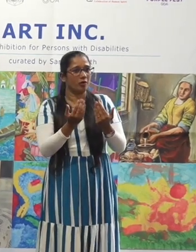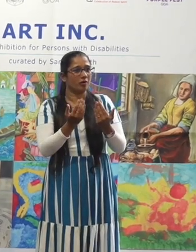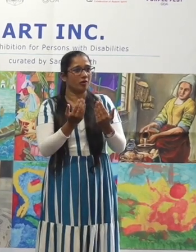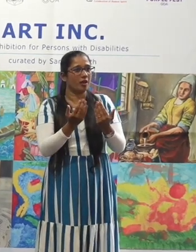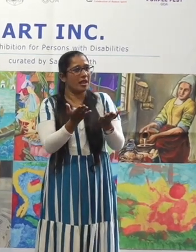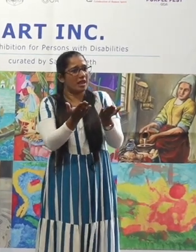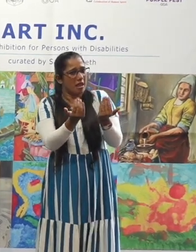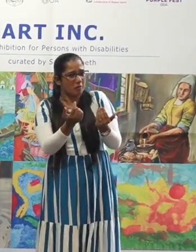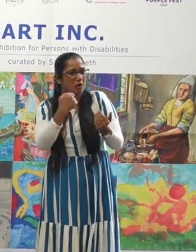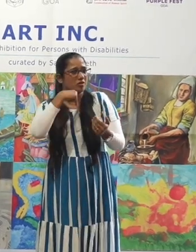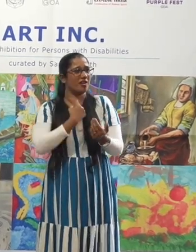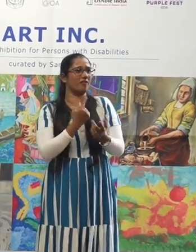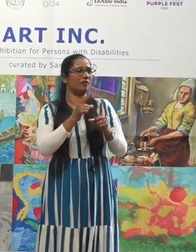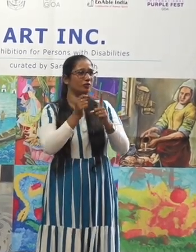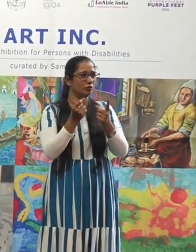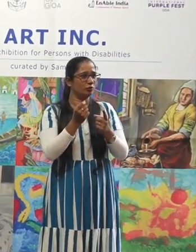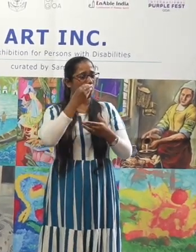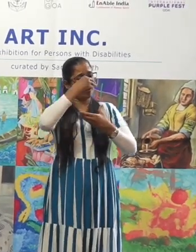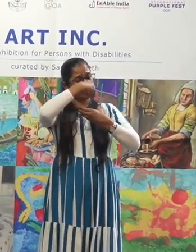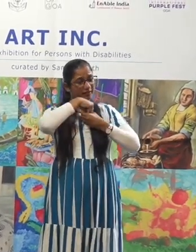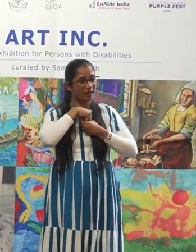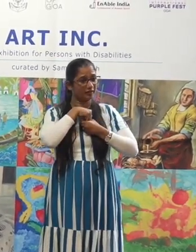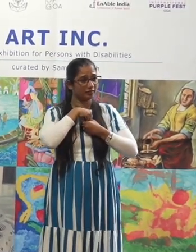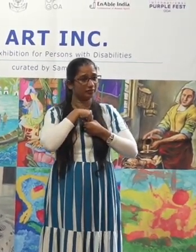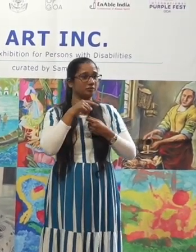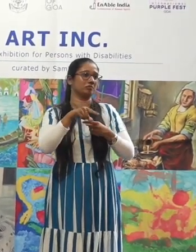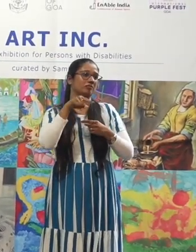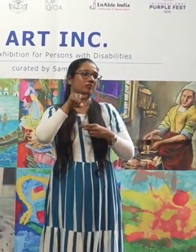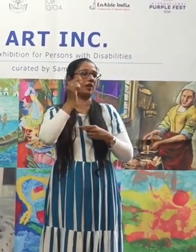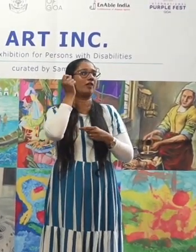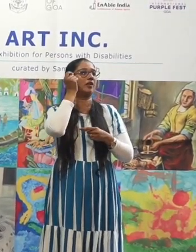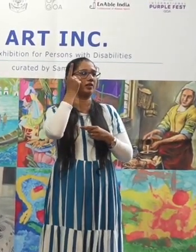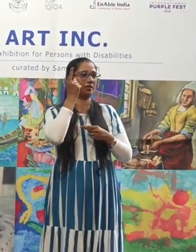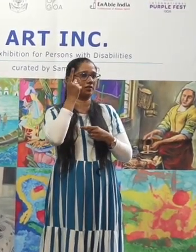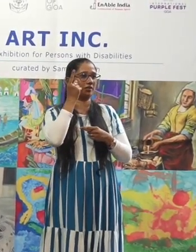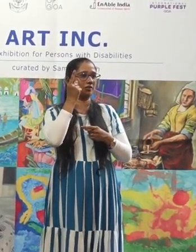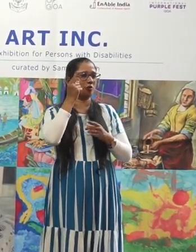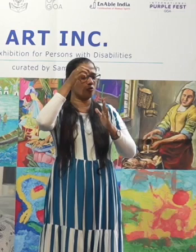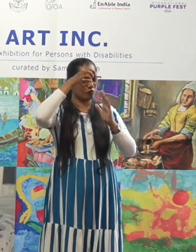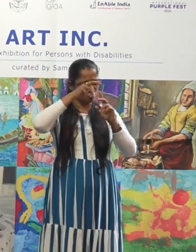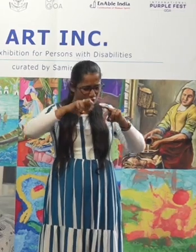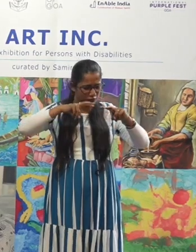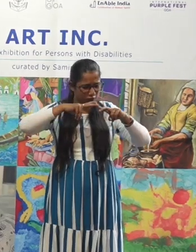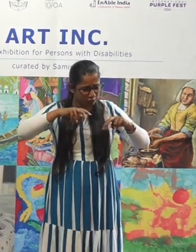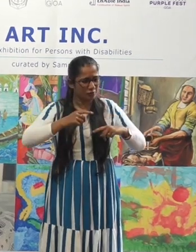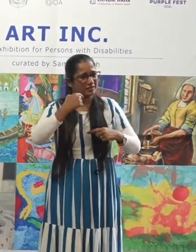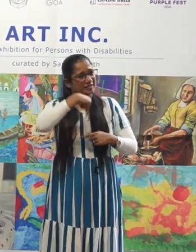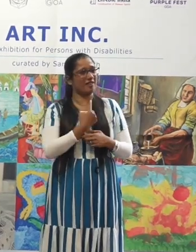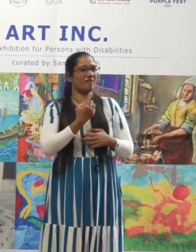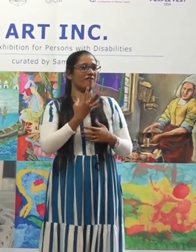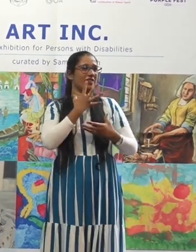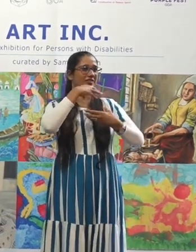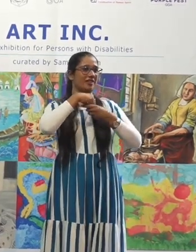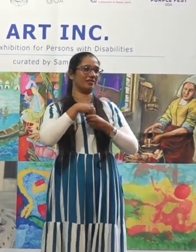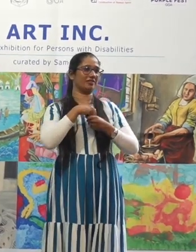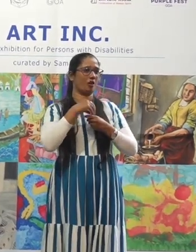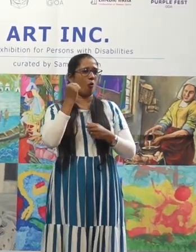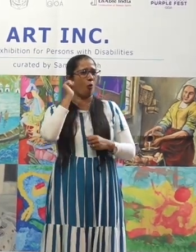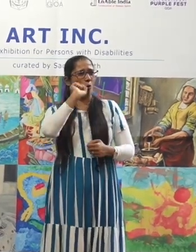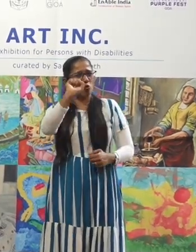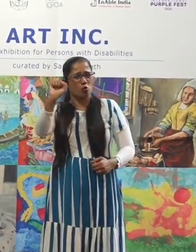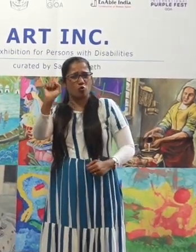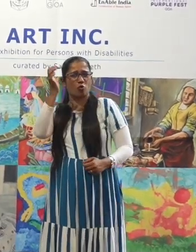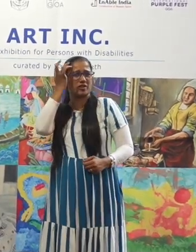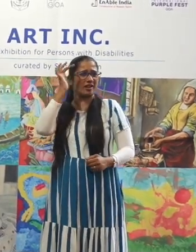you know, what they have within themselves. We need to explore every talent, every intelligence, every,